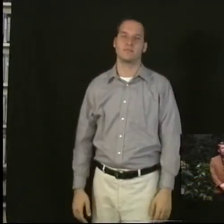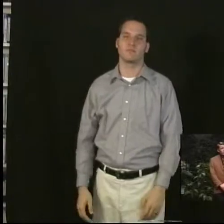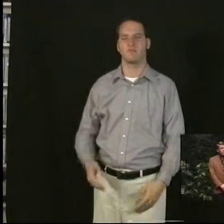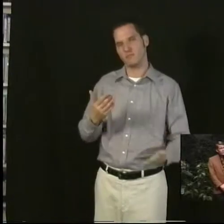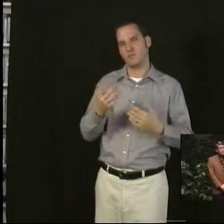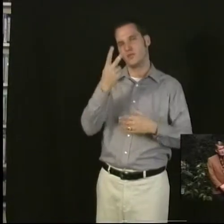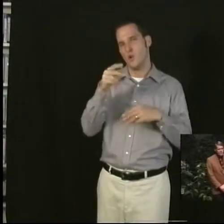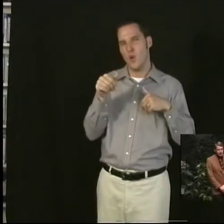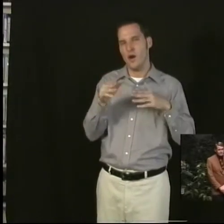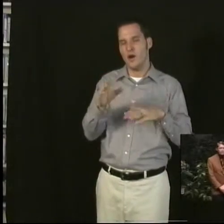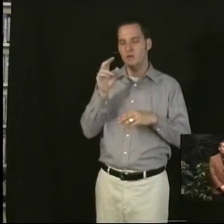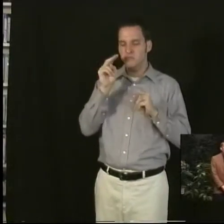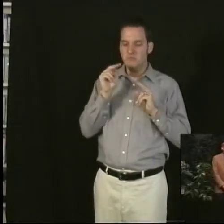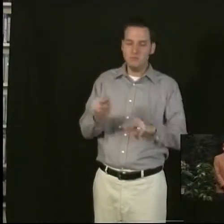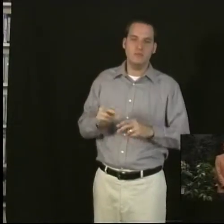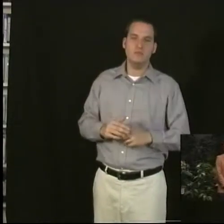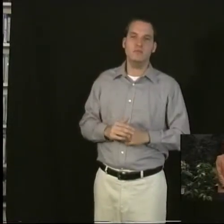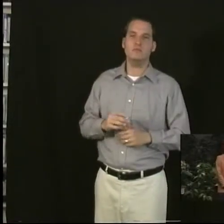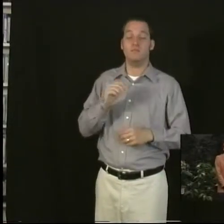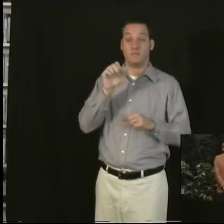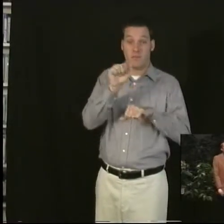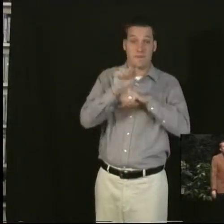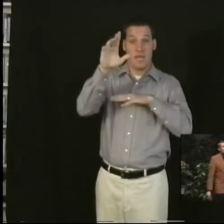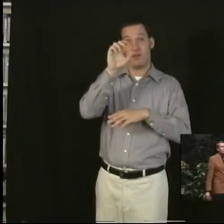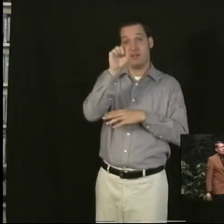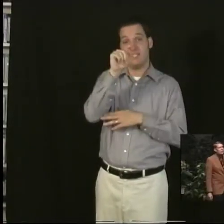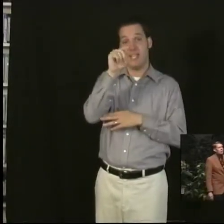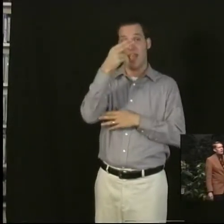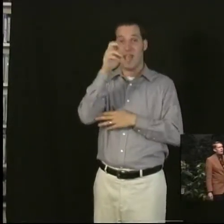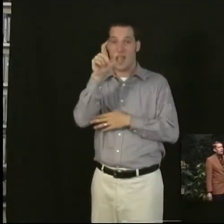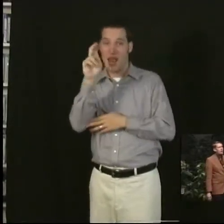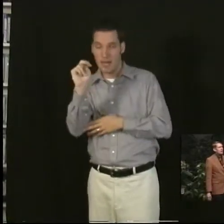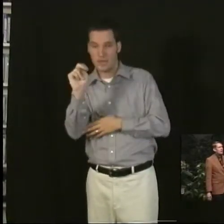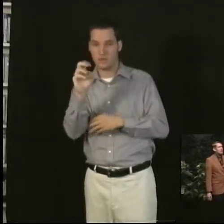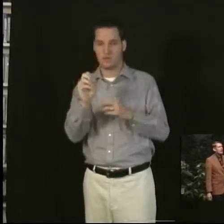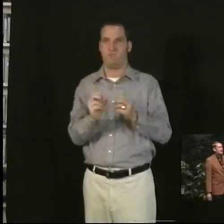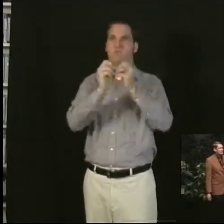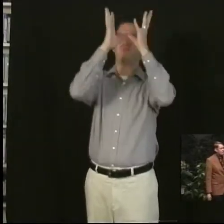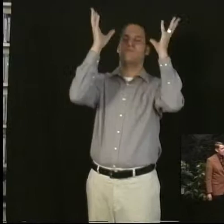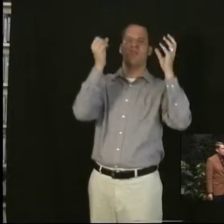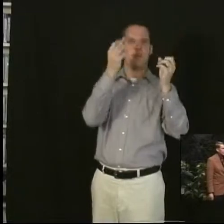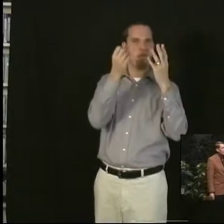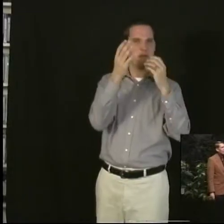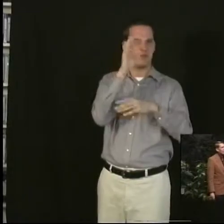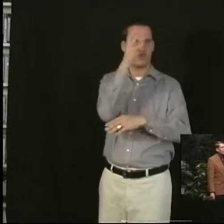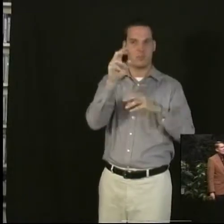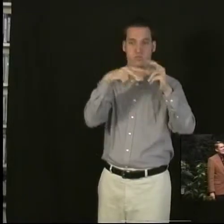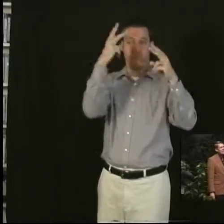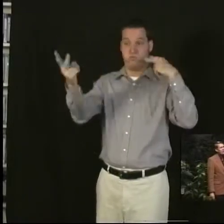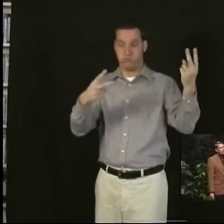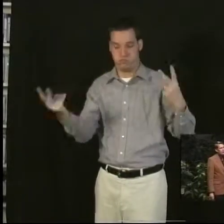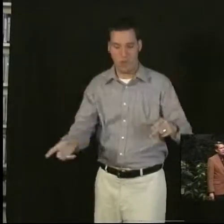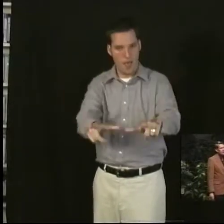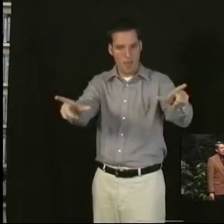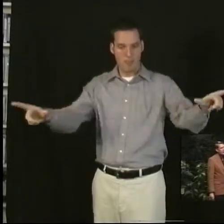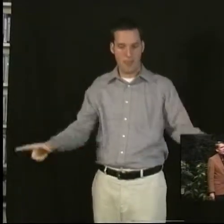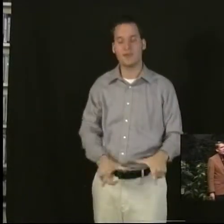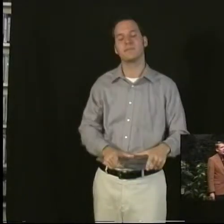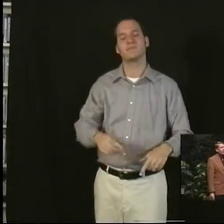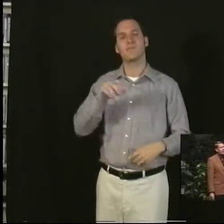be 2 ways to look at this, you know. Yeah. When Mount St. Helens blew its top, it blew thousands of trees down into Spirit Lake. Over 20,000